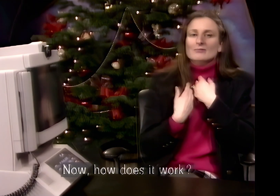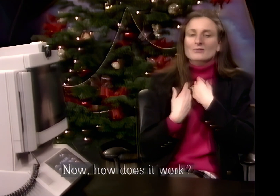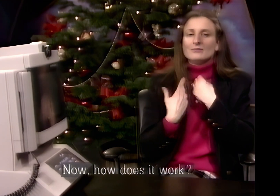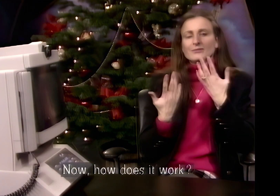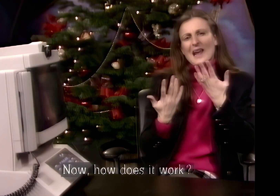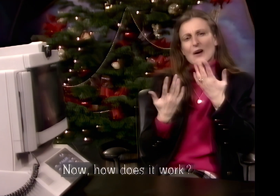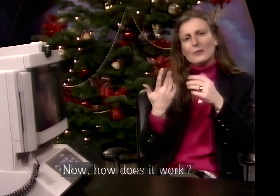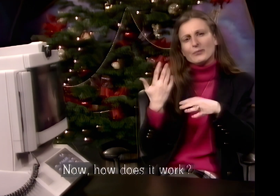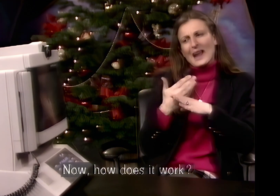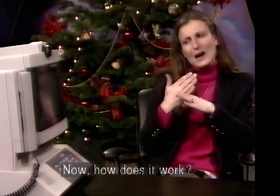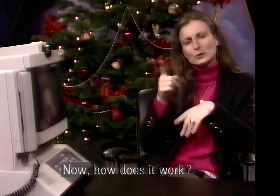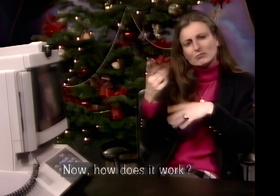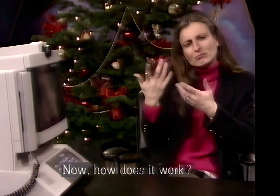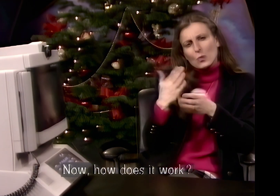Now, how does it work?